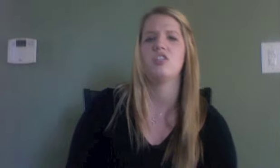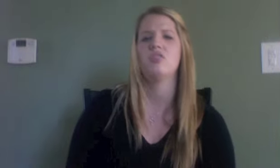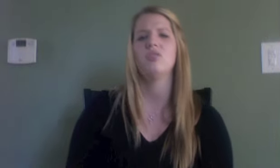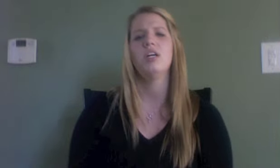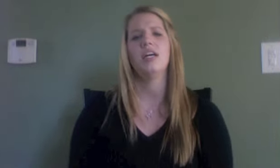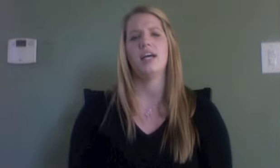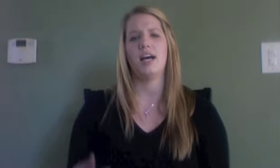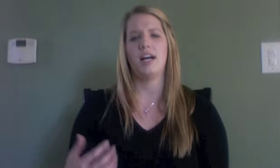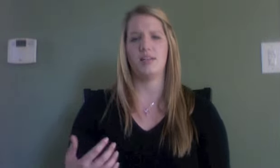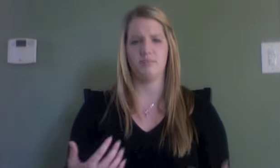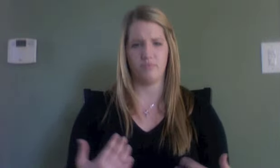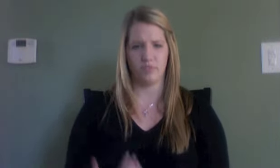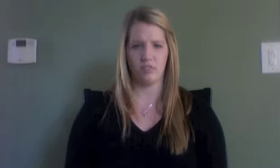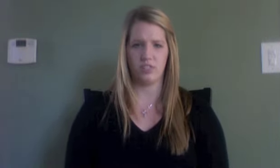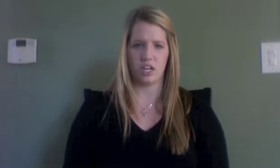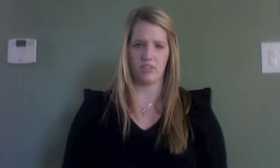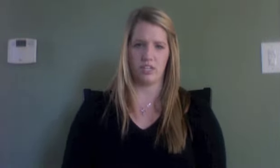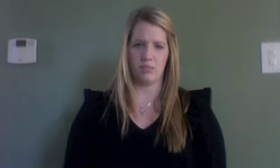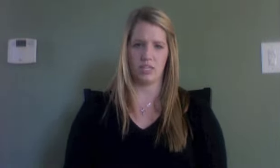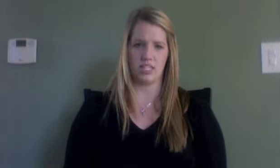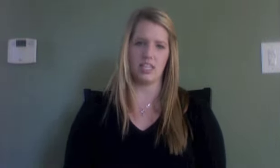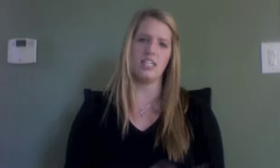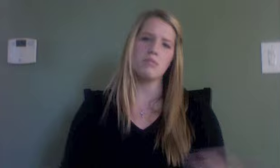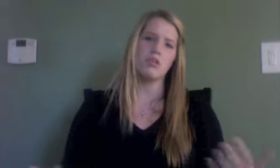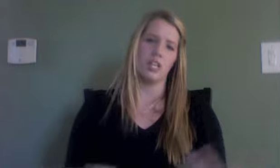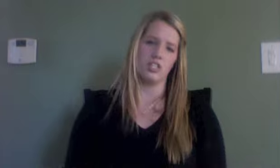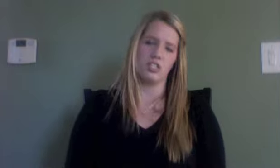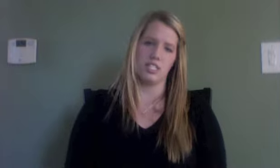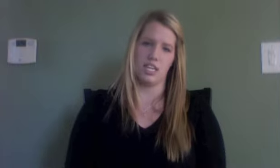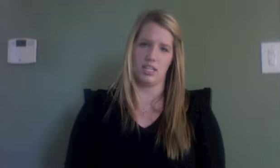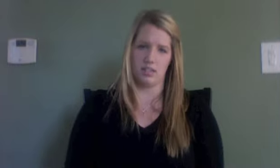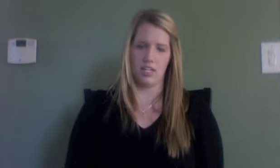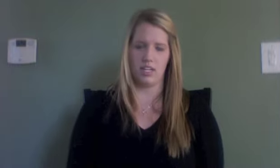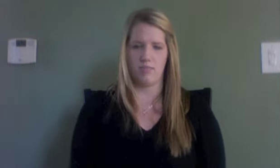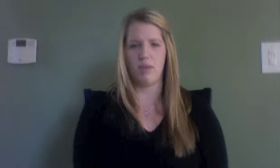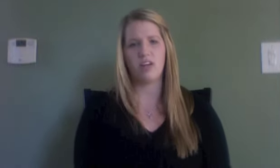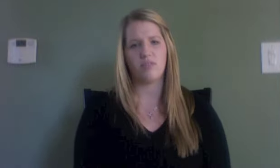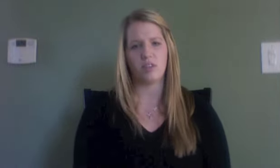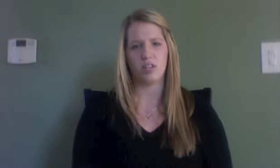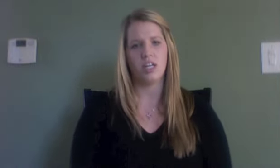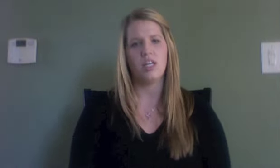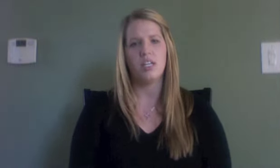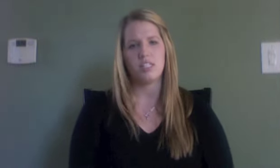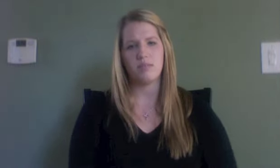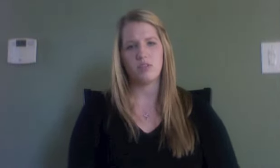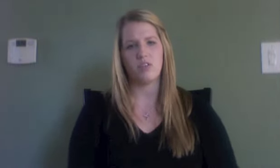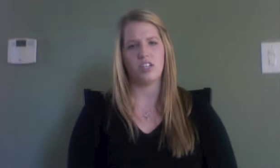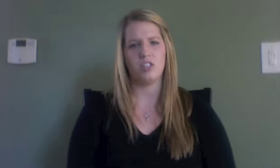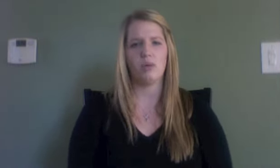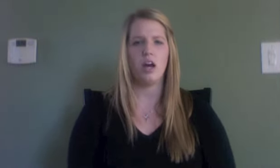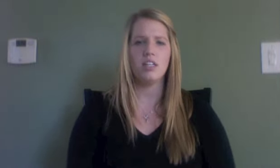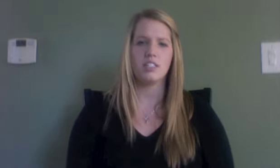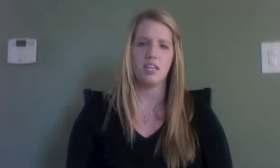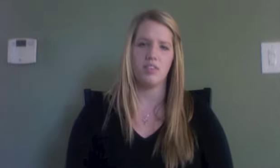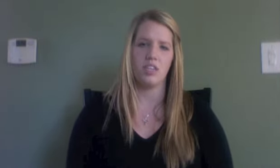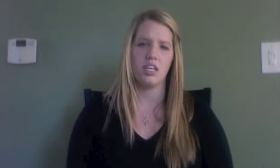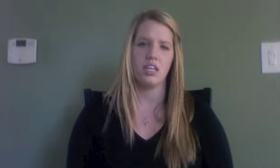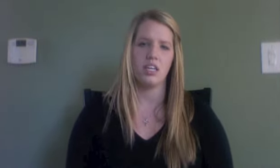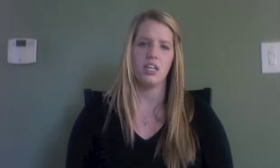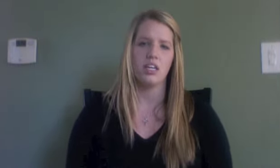new photography because I think it's more interesting and better for some sort of agents. But honestly, if you think